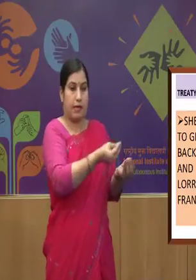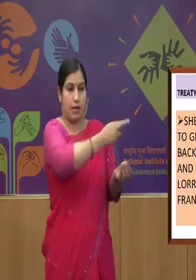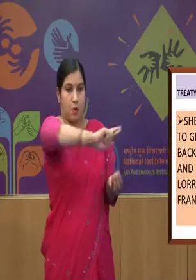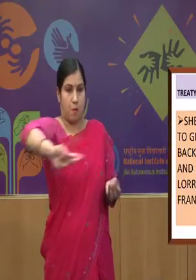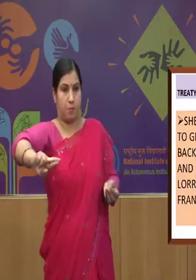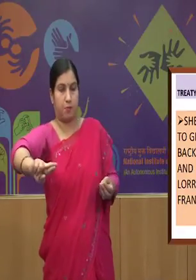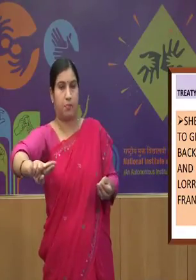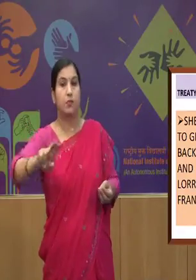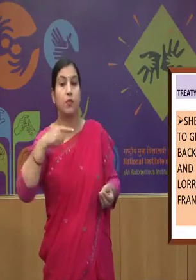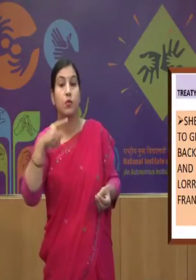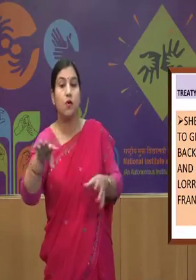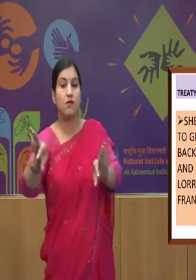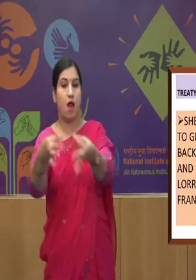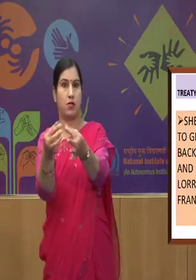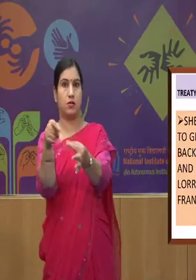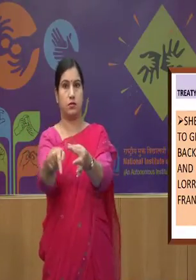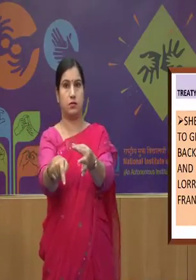back to France.